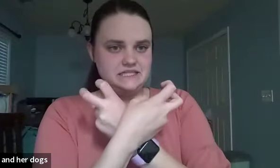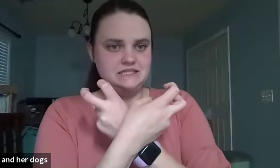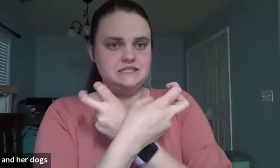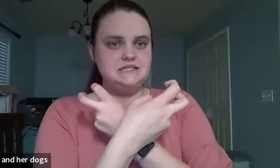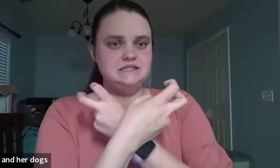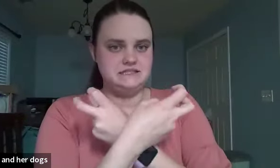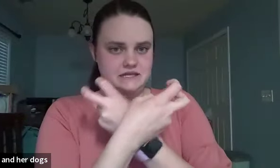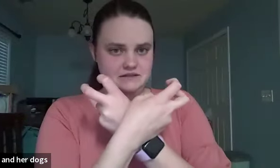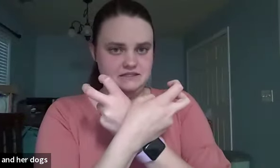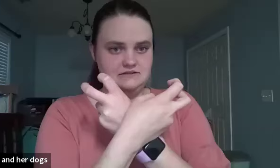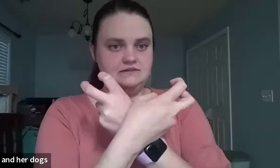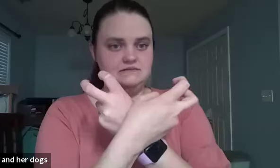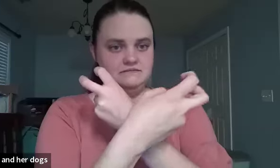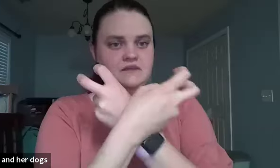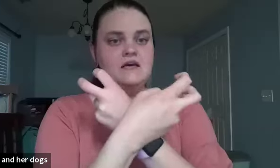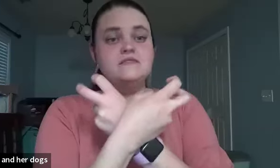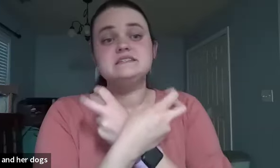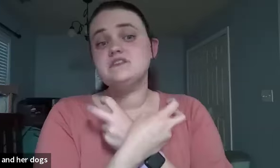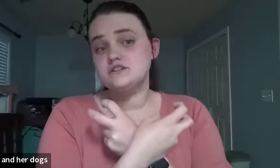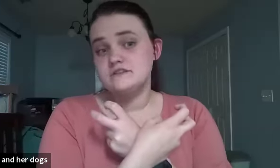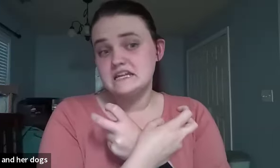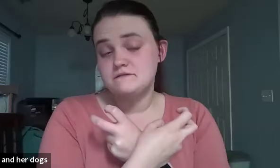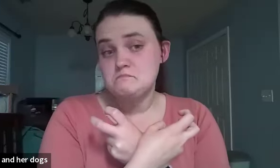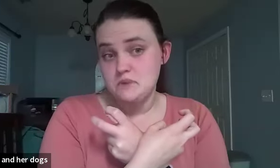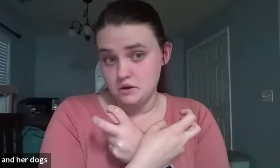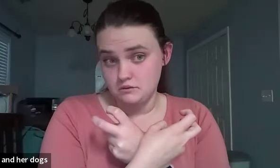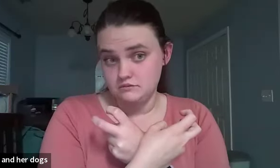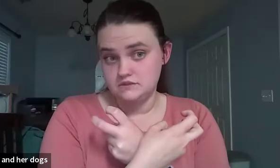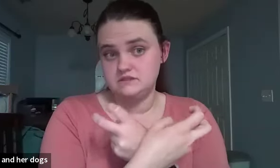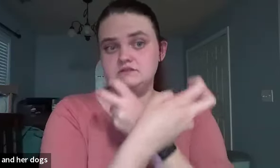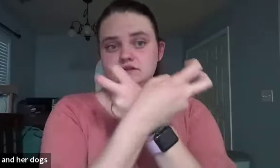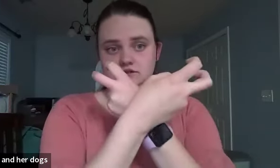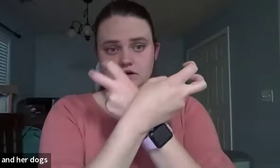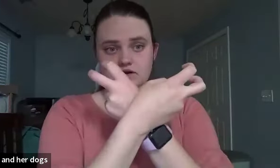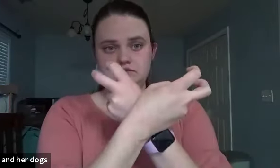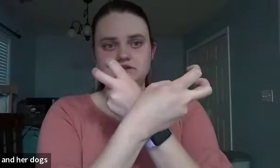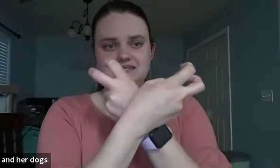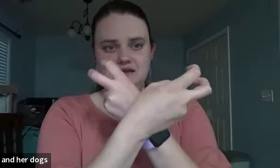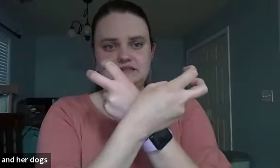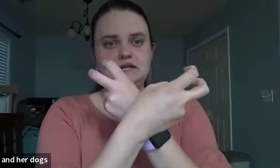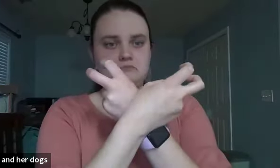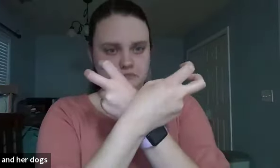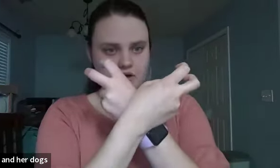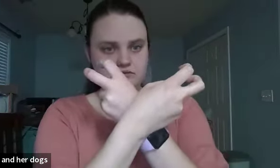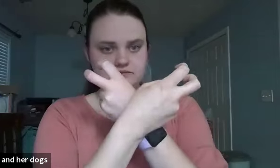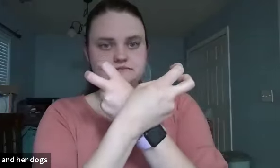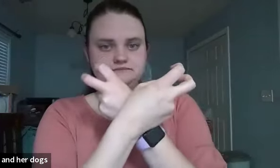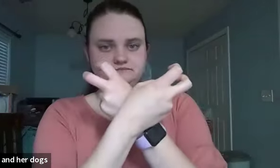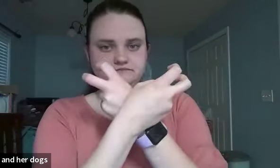skeleton. Skeleton. This is also the sign for bones as well. So skeleton, bone.